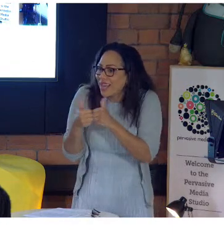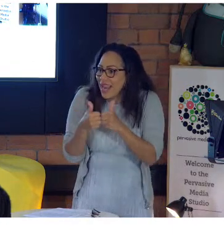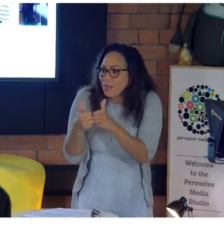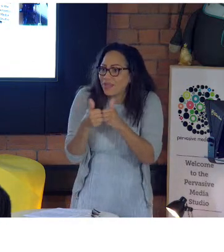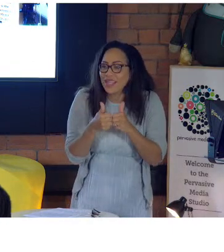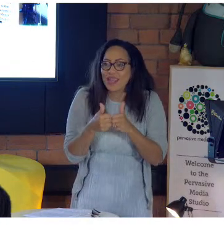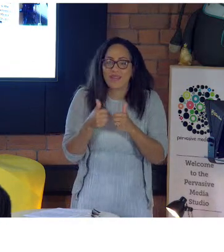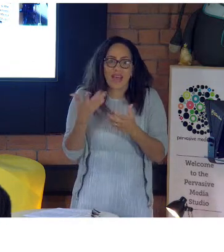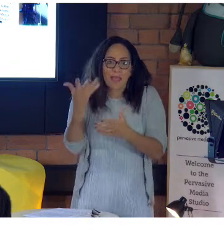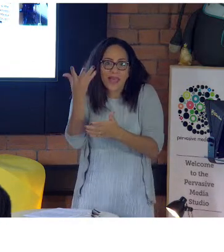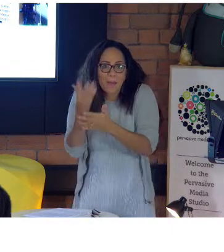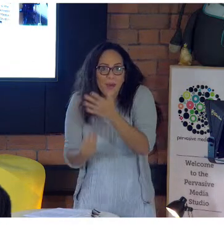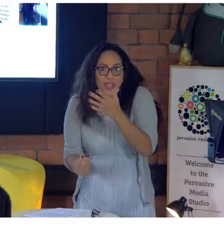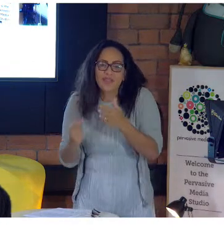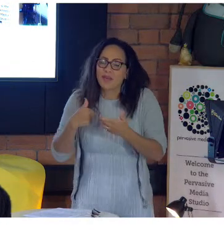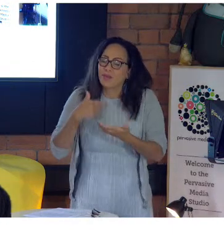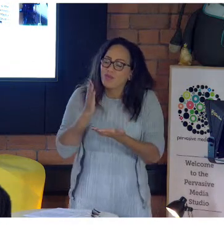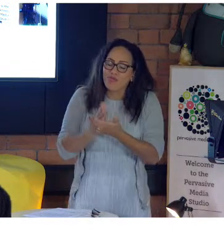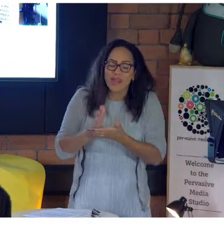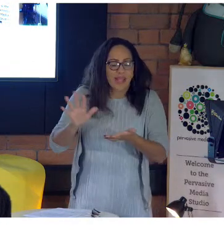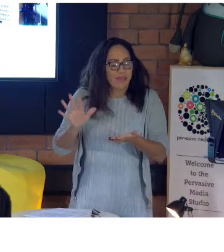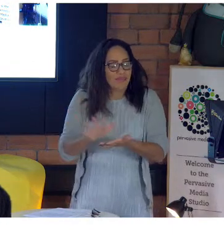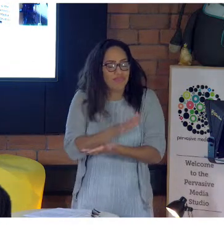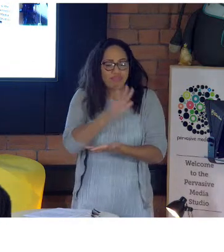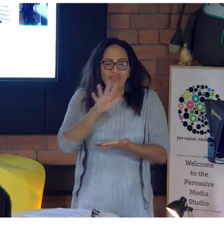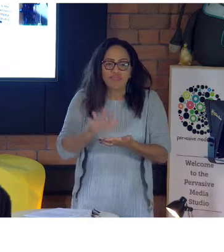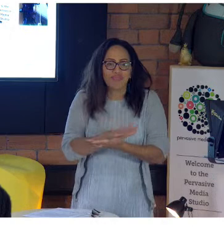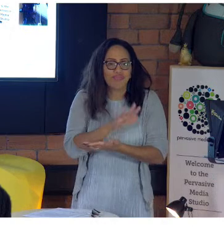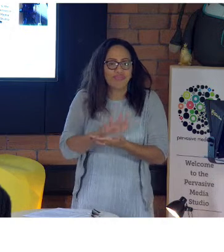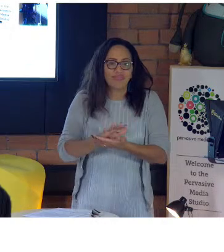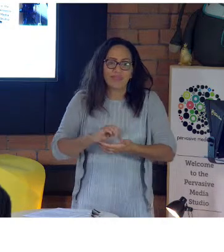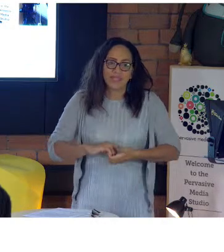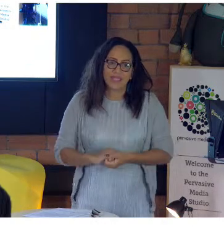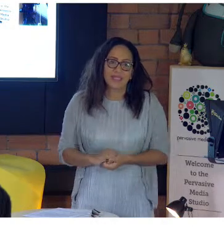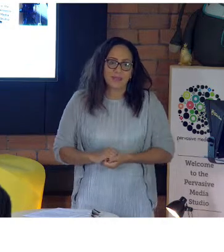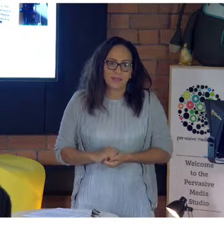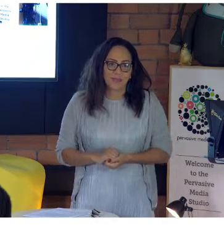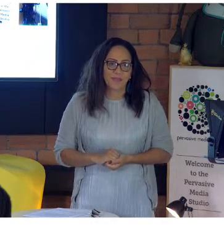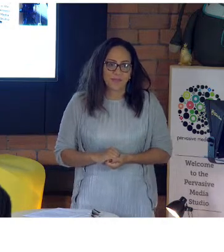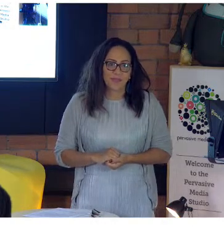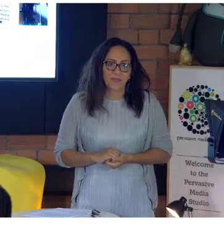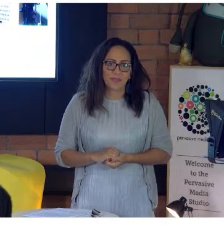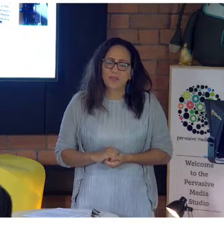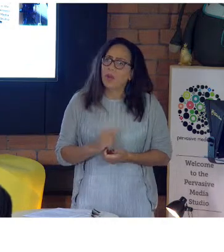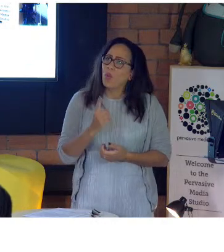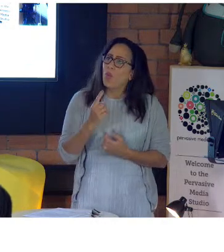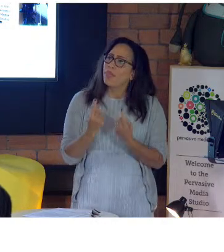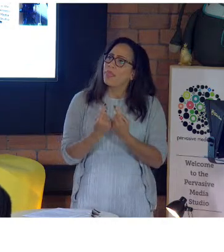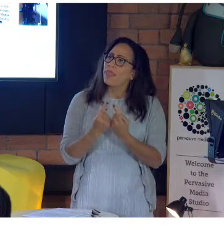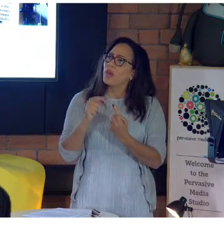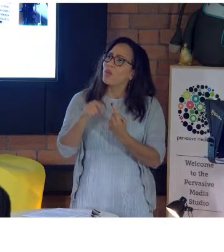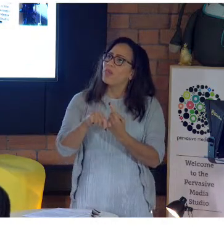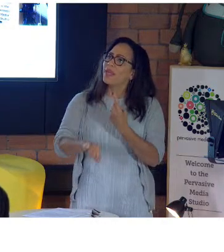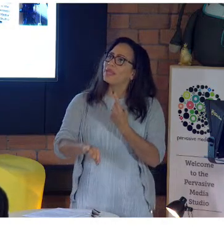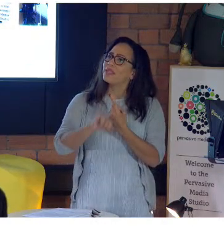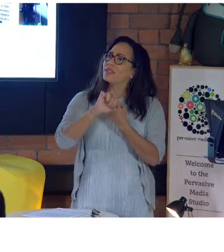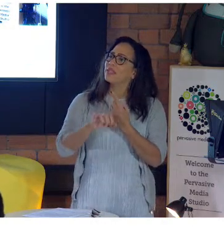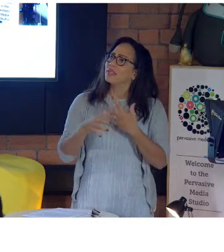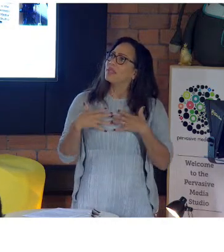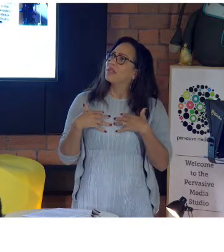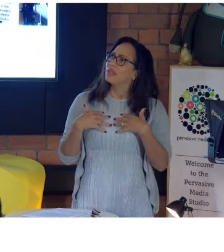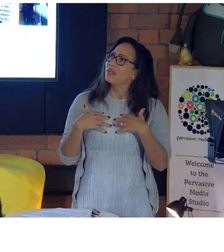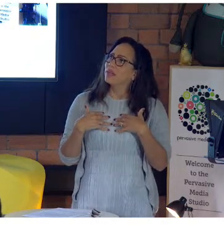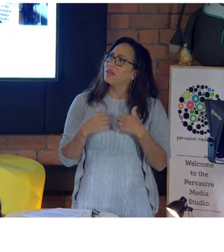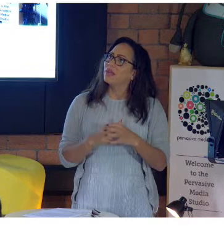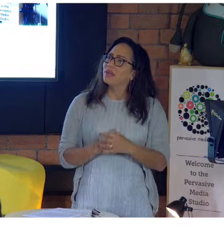was most enjoyable. So one of the things that strike me with this project is how I conveyed that it